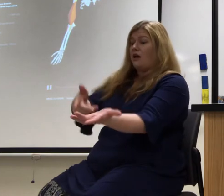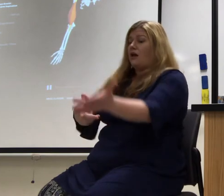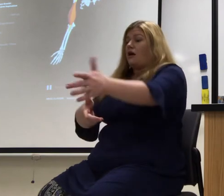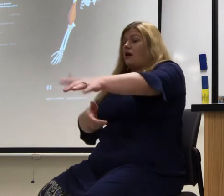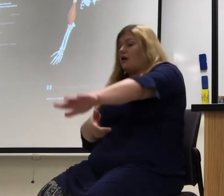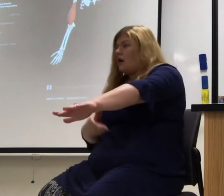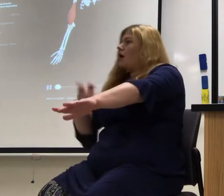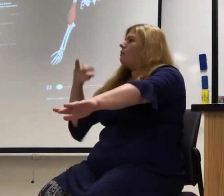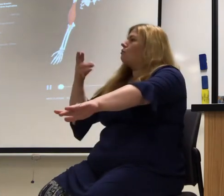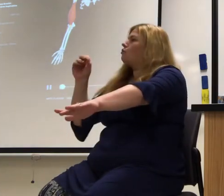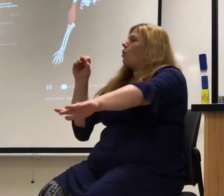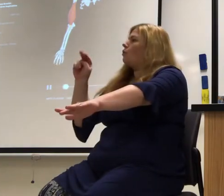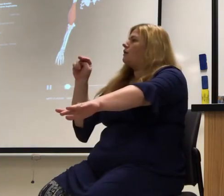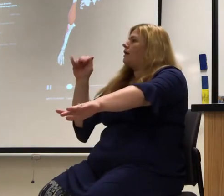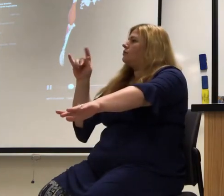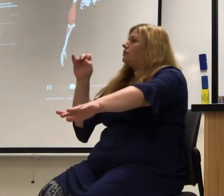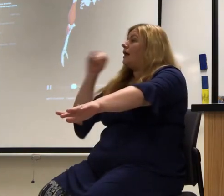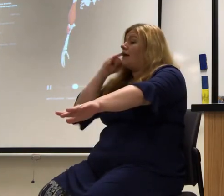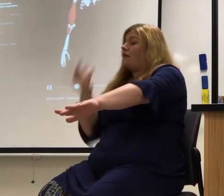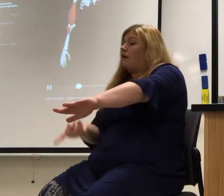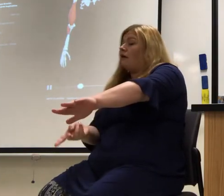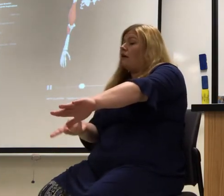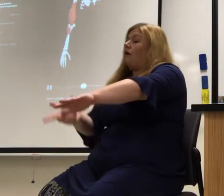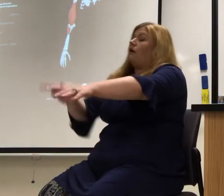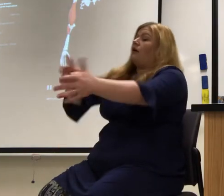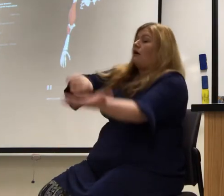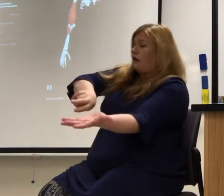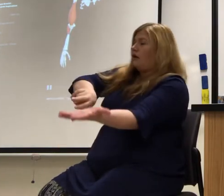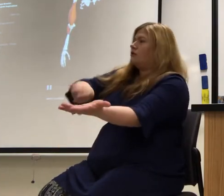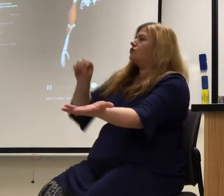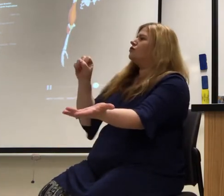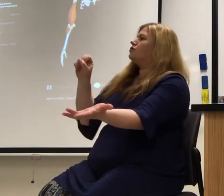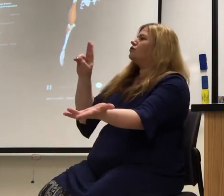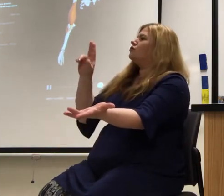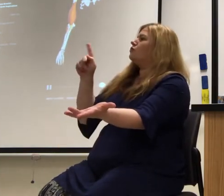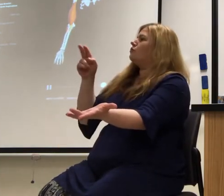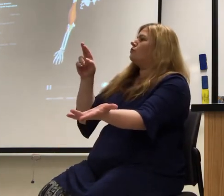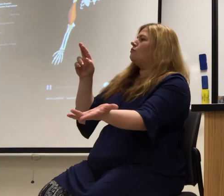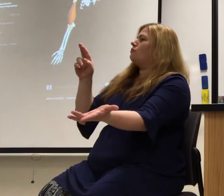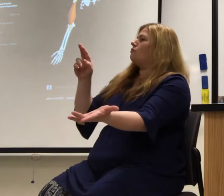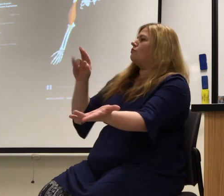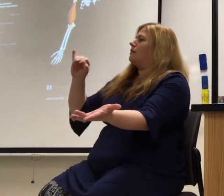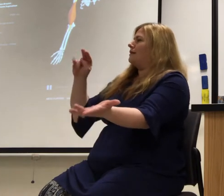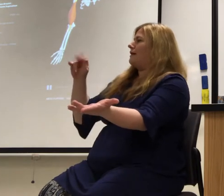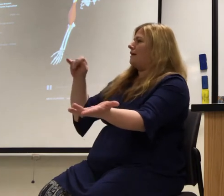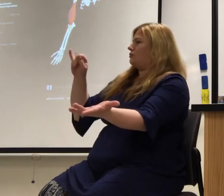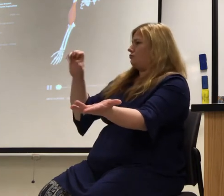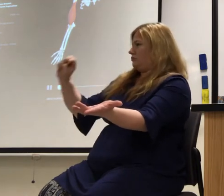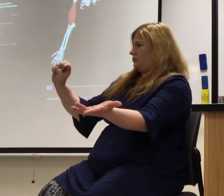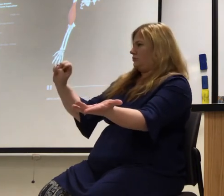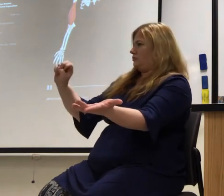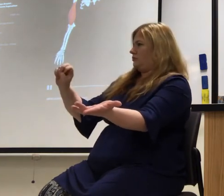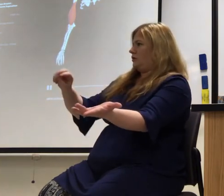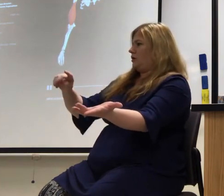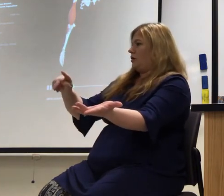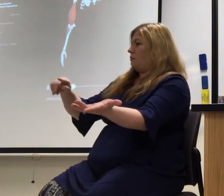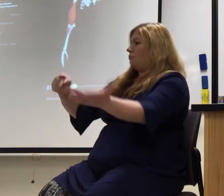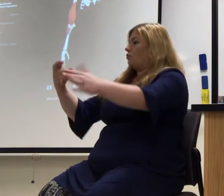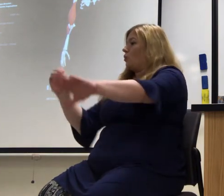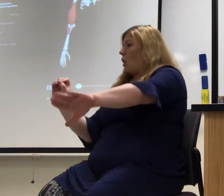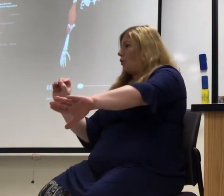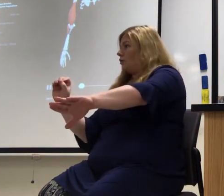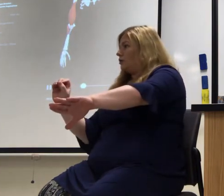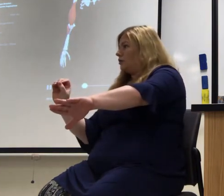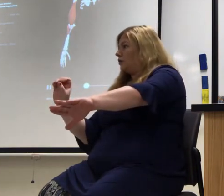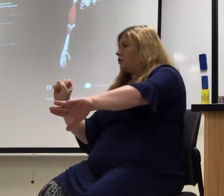palms face up, now that's supination. Okay, so pronation, supination. The biceps brachii is a